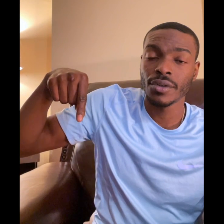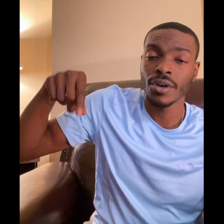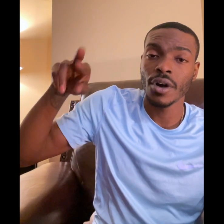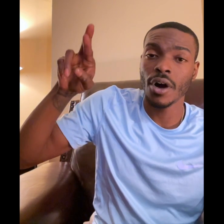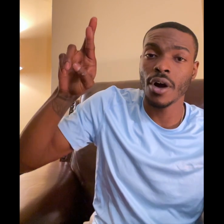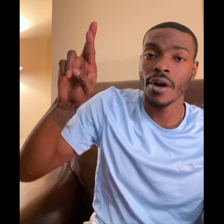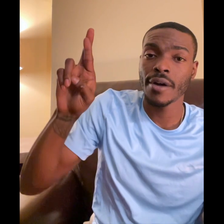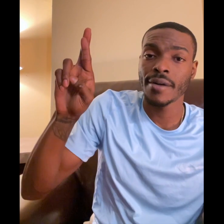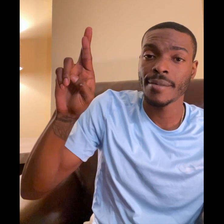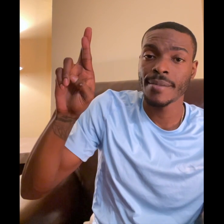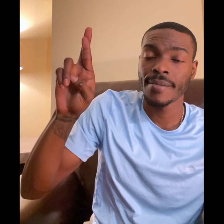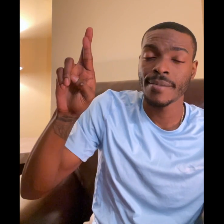R.